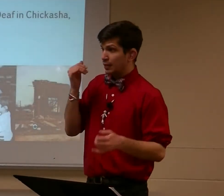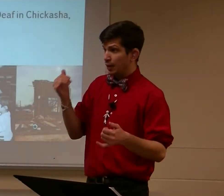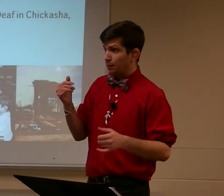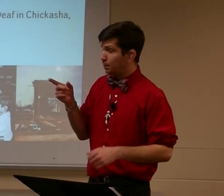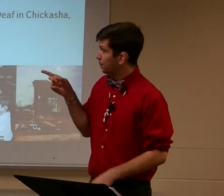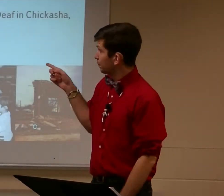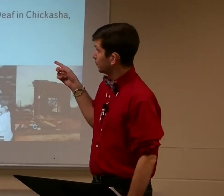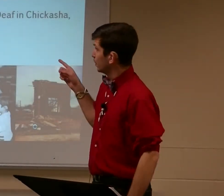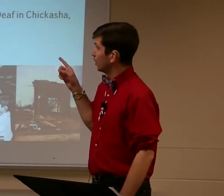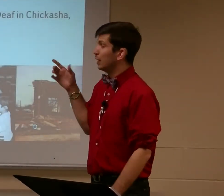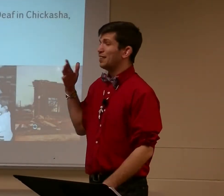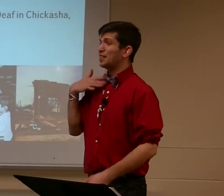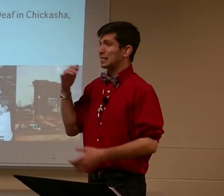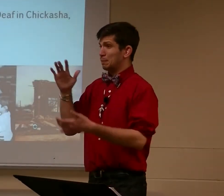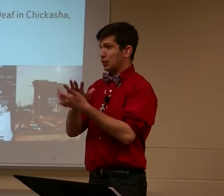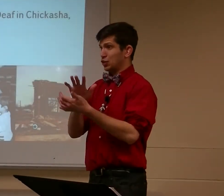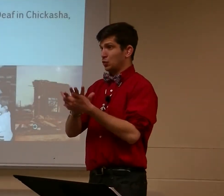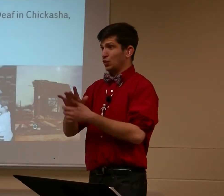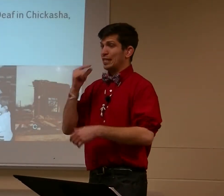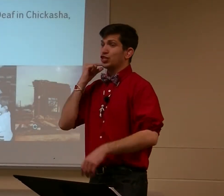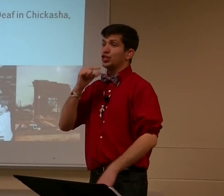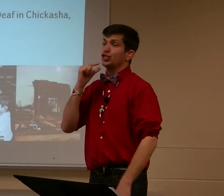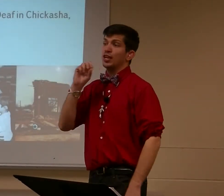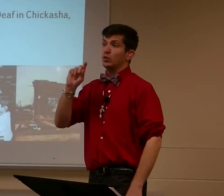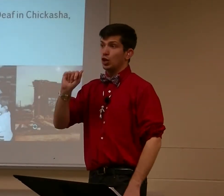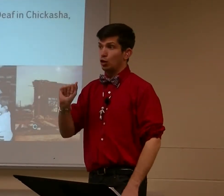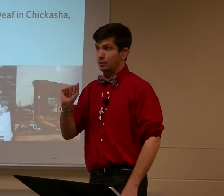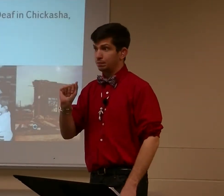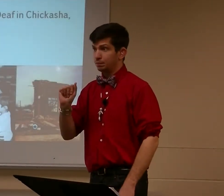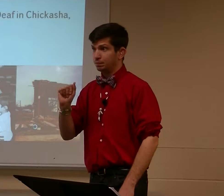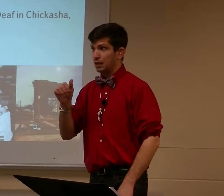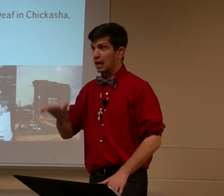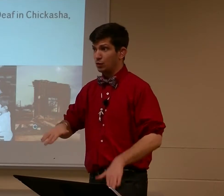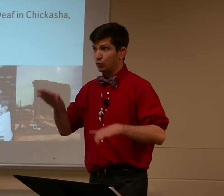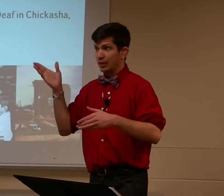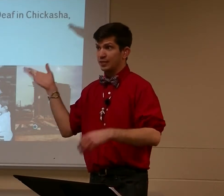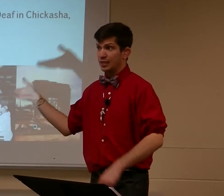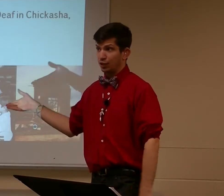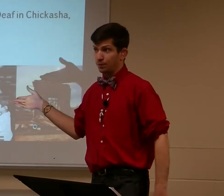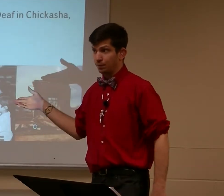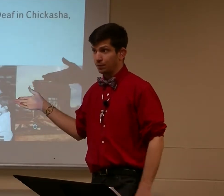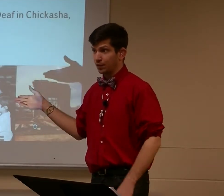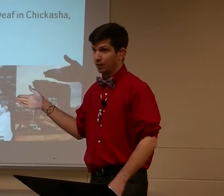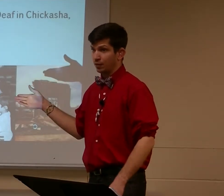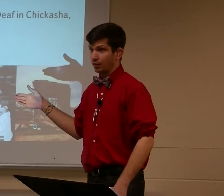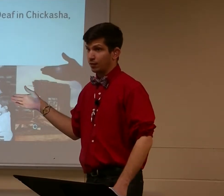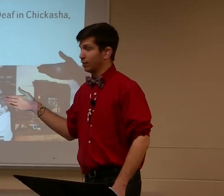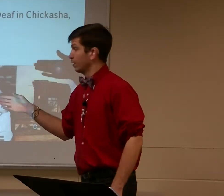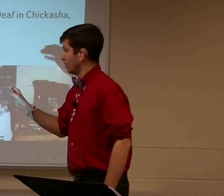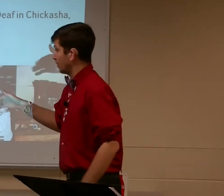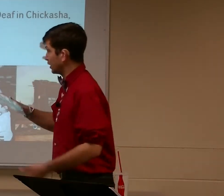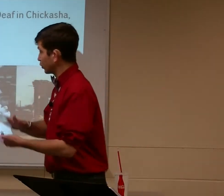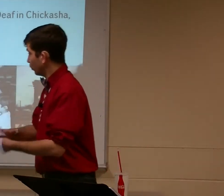Now, this is my school in Chickasha, Oklahoma. I was raised there. That school,